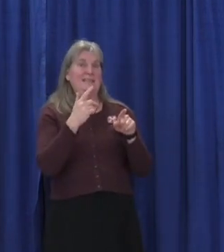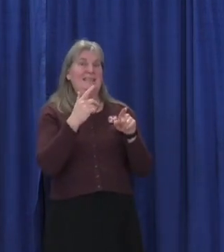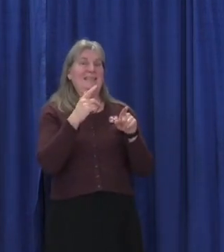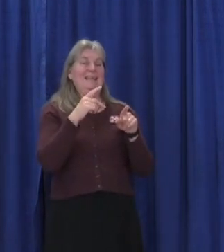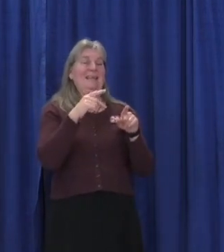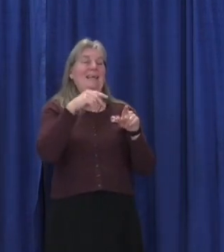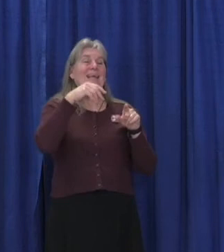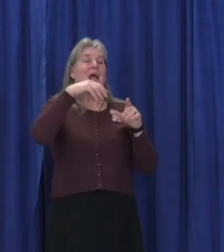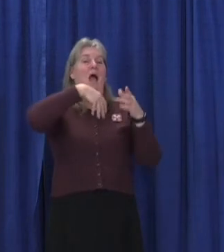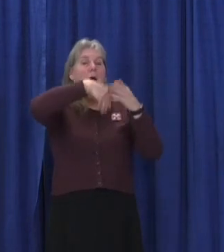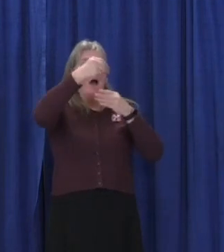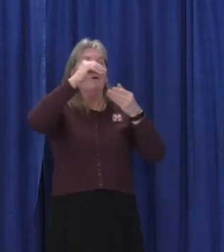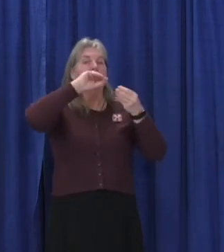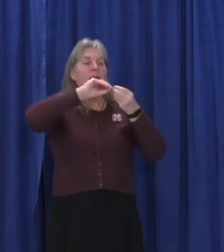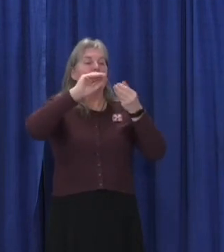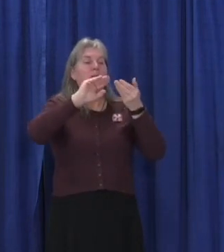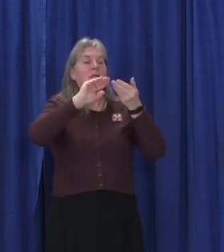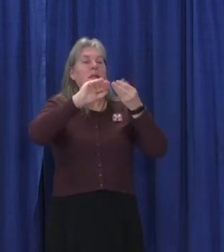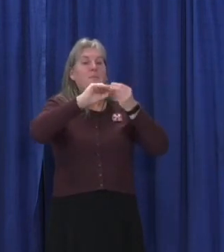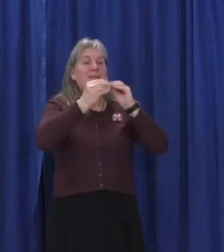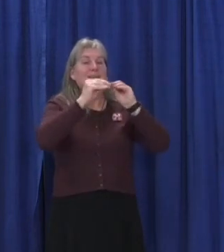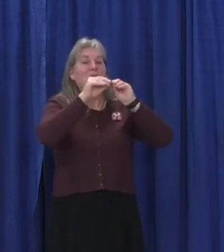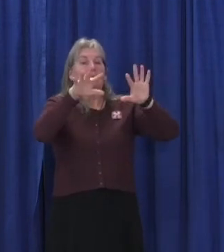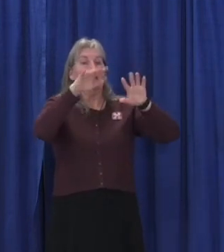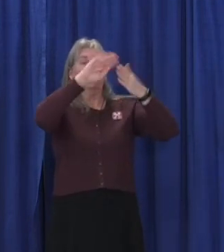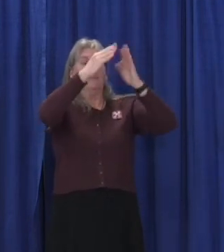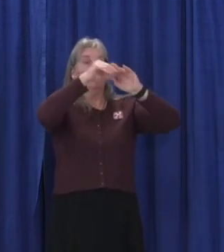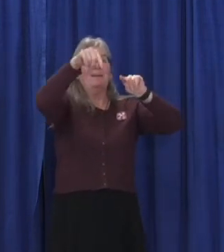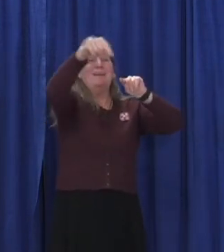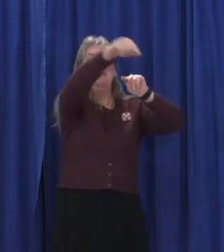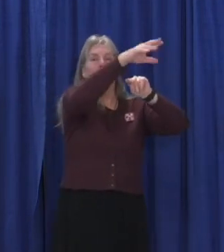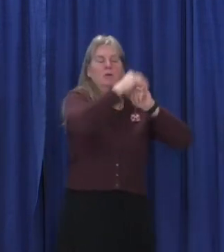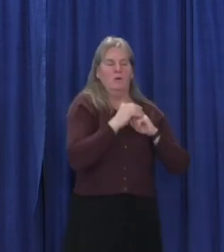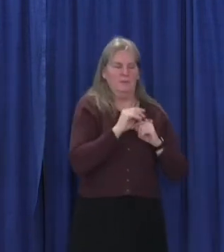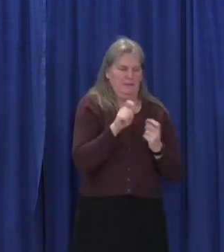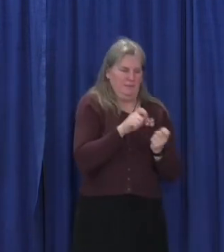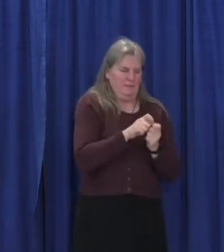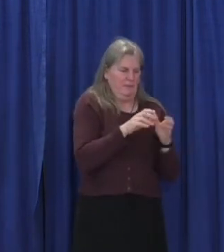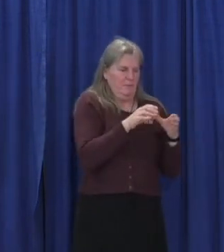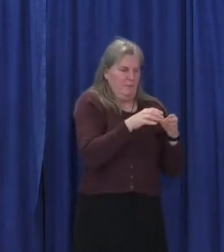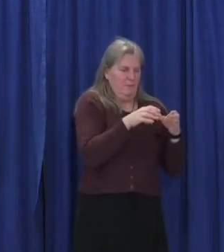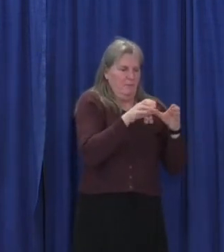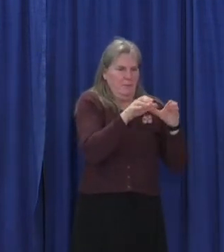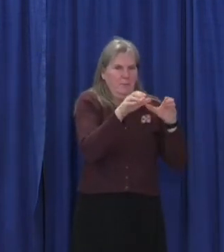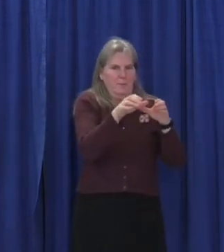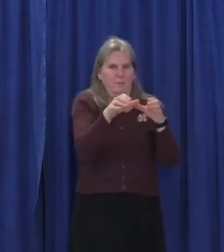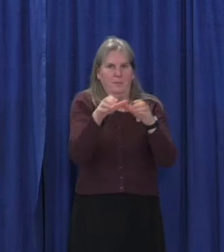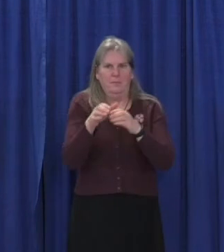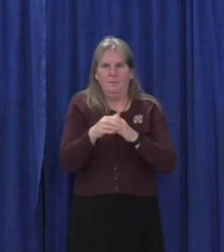or community transmission. We're seeing really local situations. Thanks.